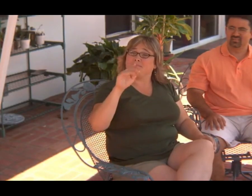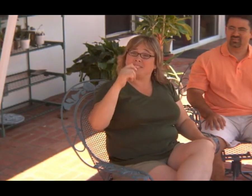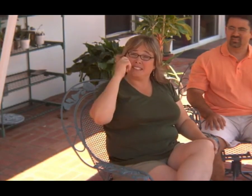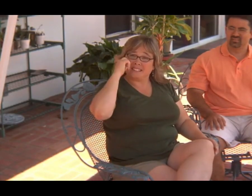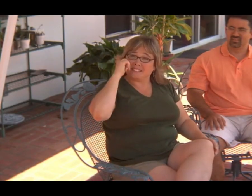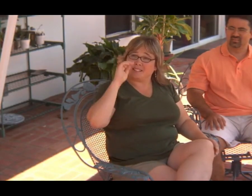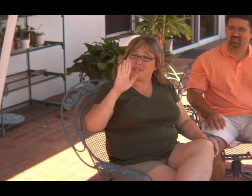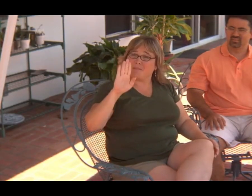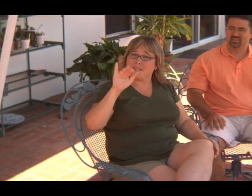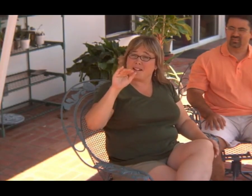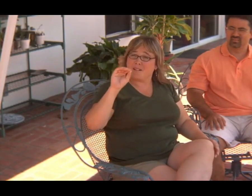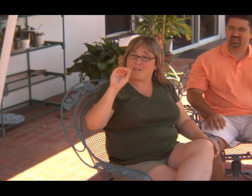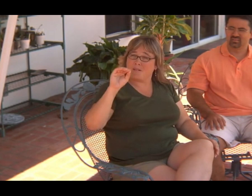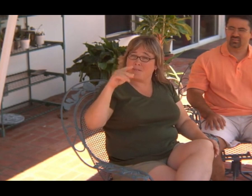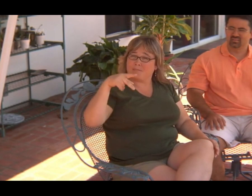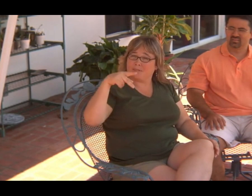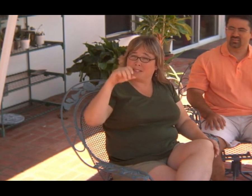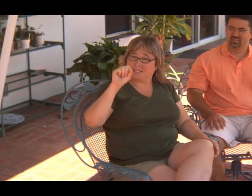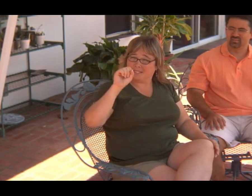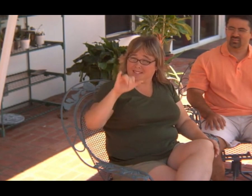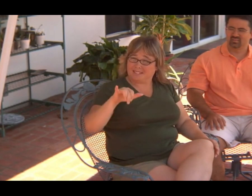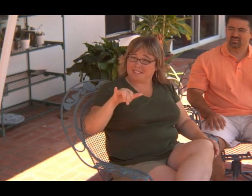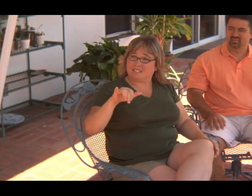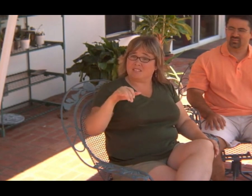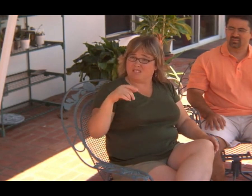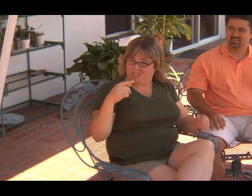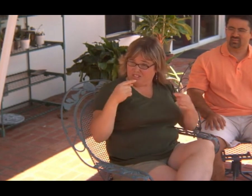Does a skin biopsy hurt? Is it major surgery?